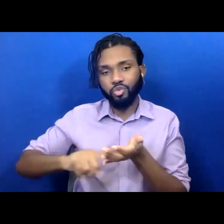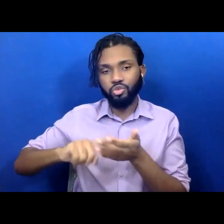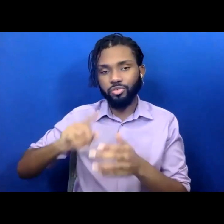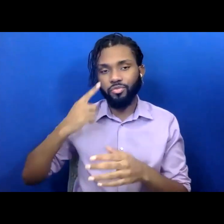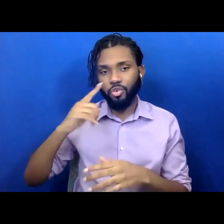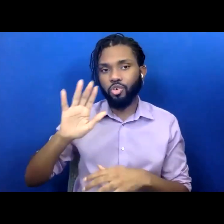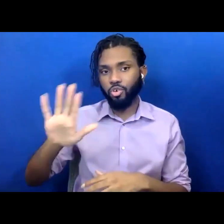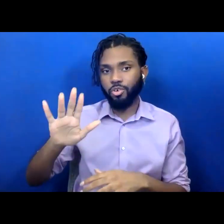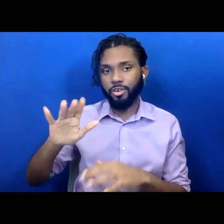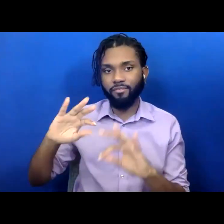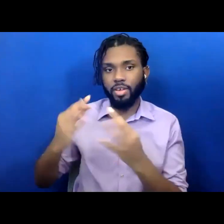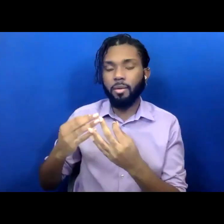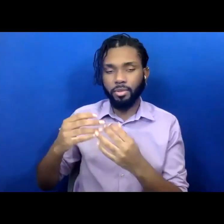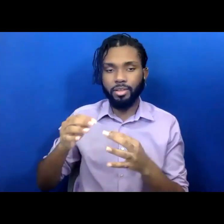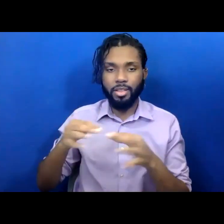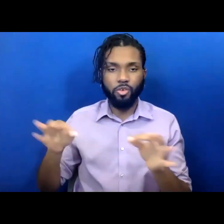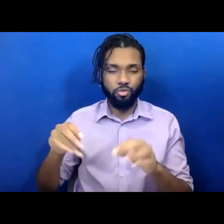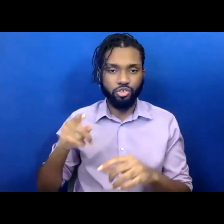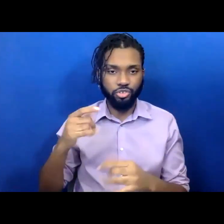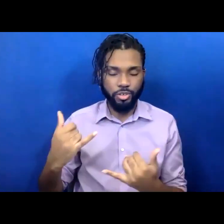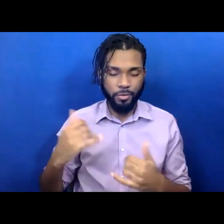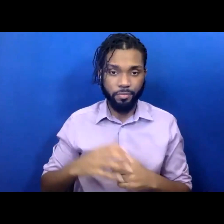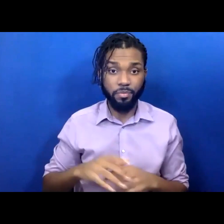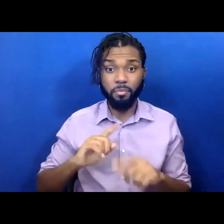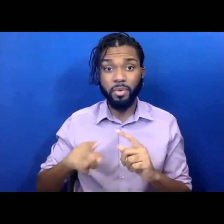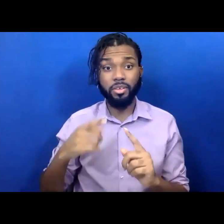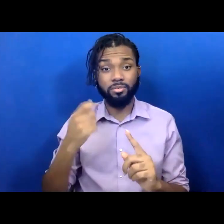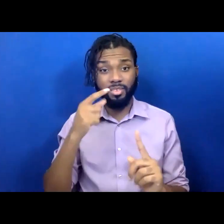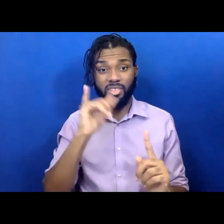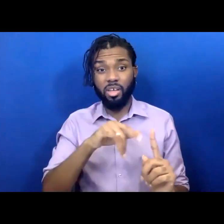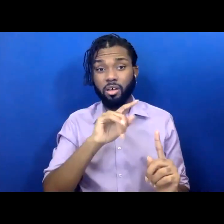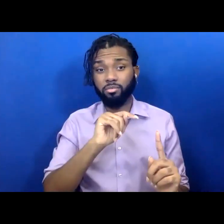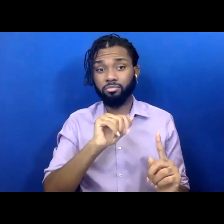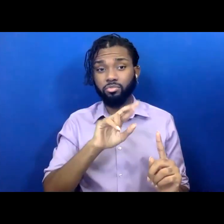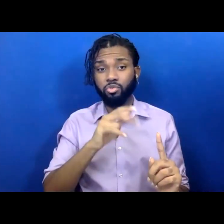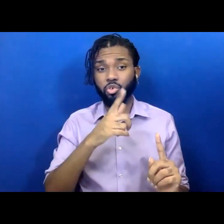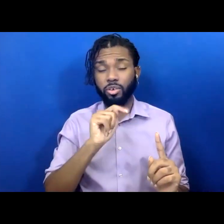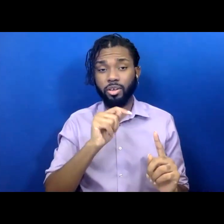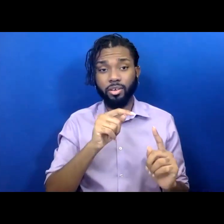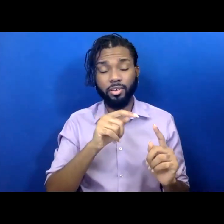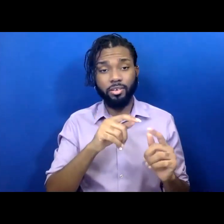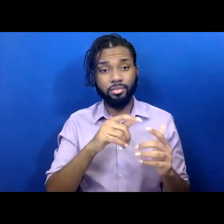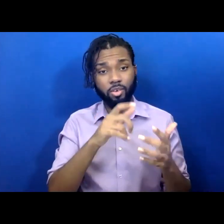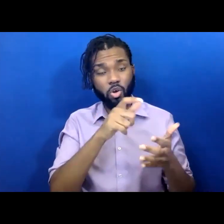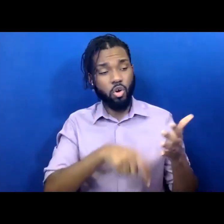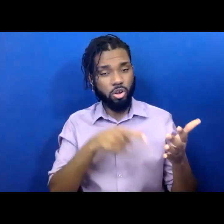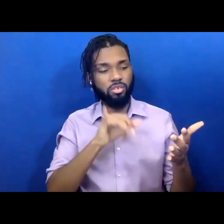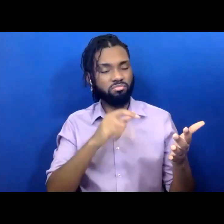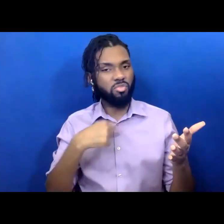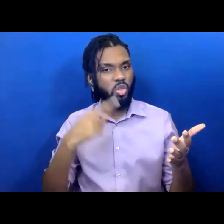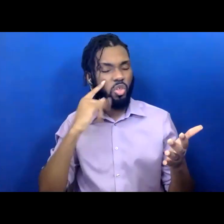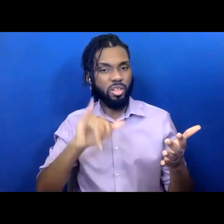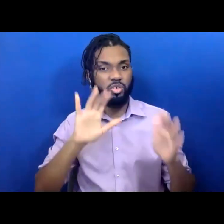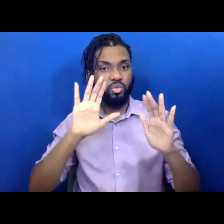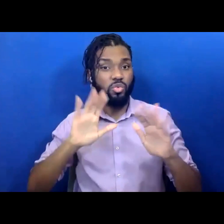ANU. So seeing the Target article really seemed like a great opportunity to take our